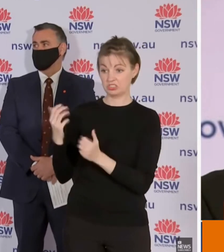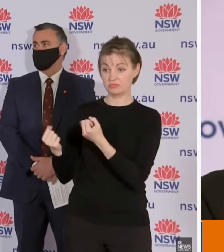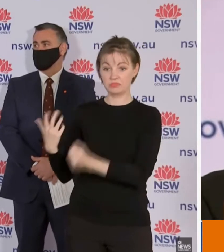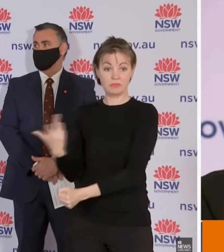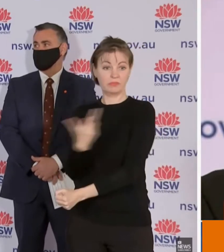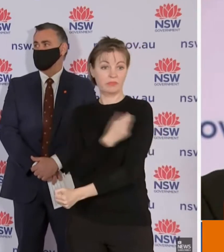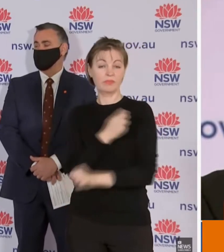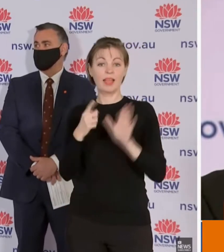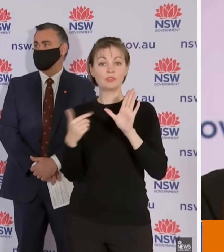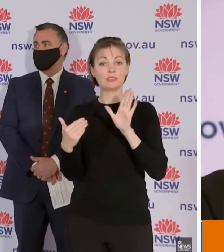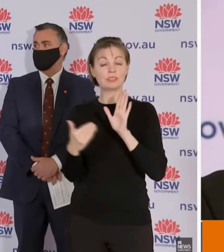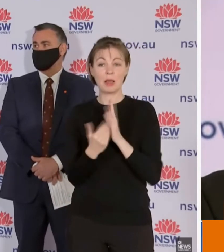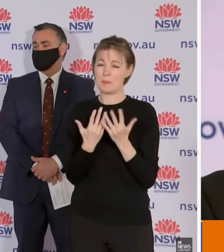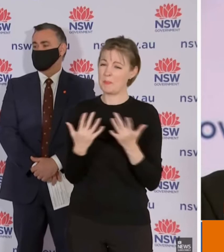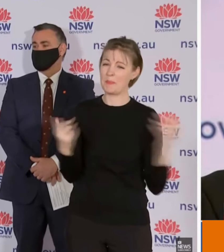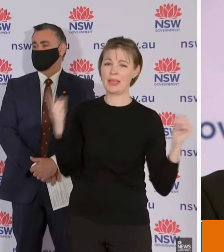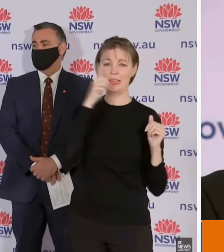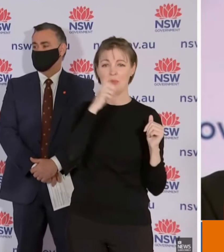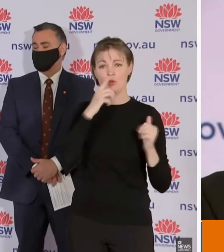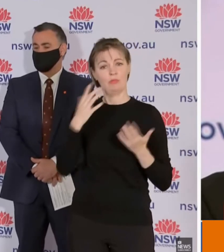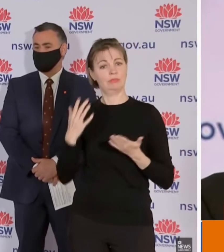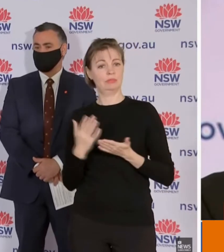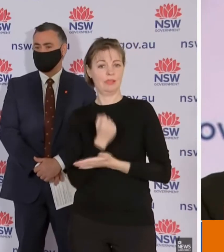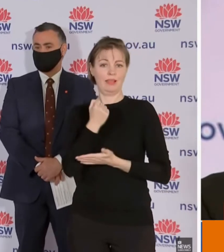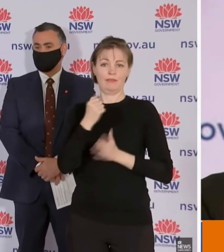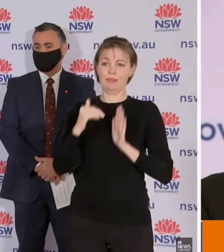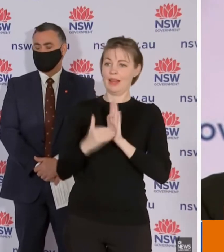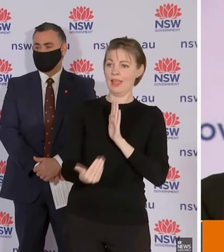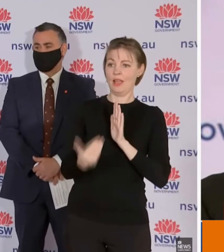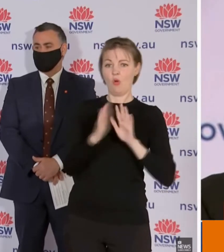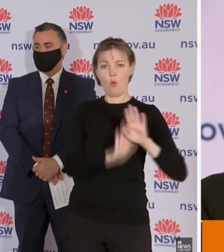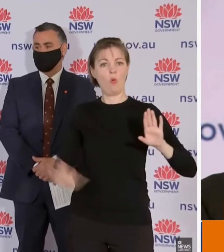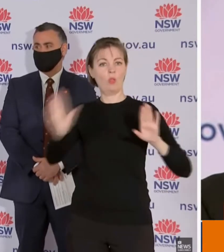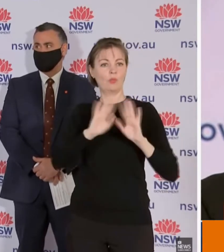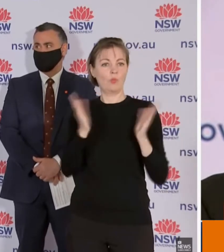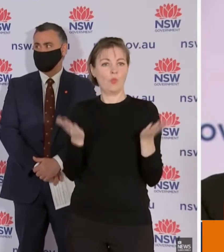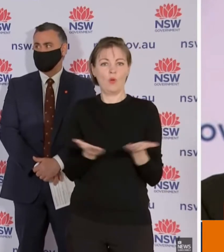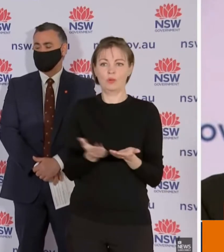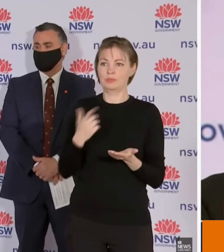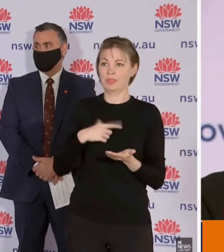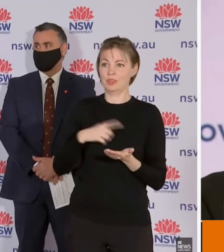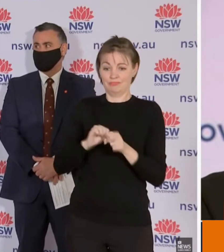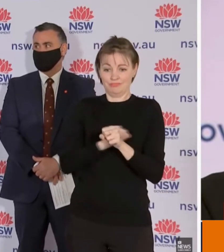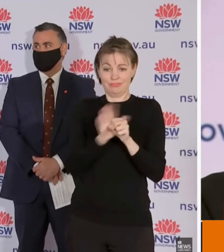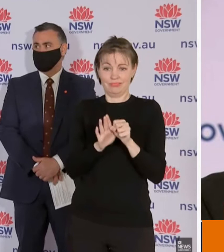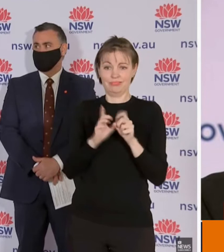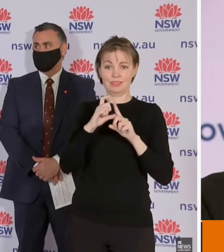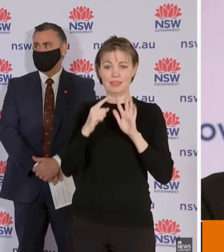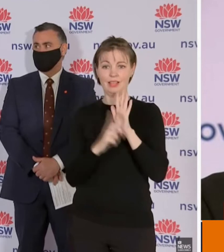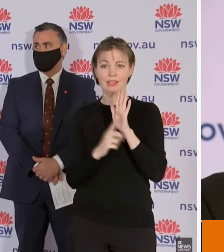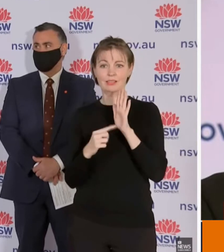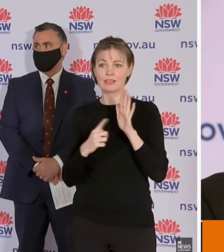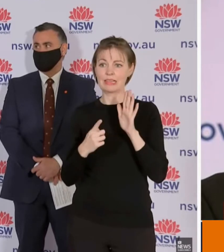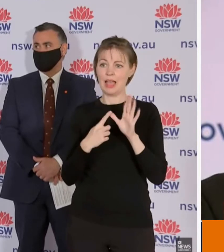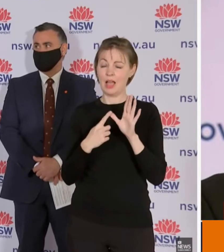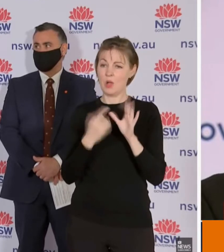good vaccine. It's saved vast numbers of people right across the world from what is an extremely dangerous virus. This virus